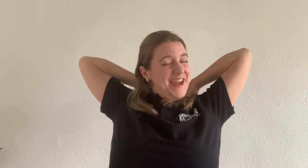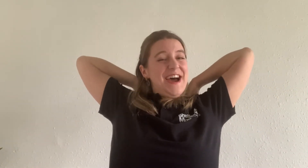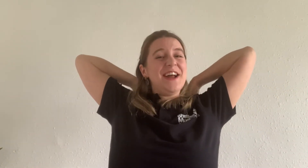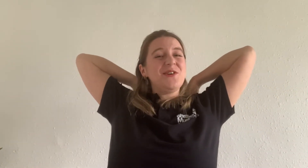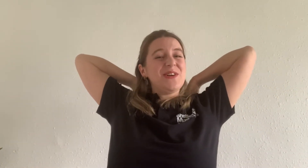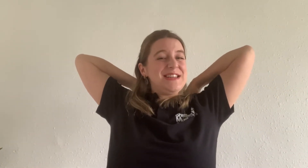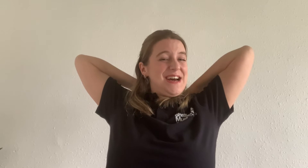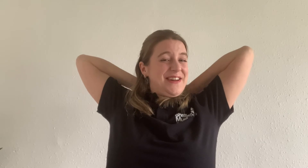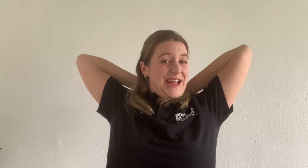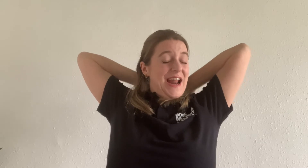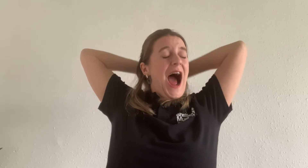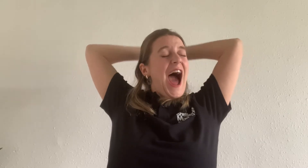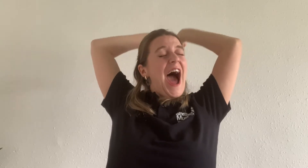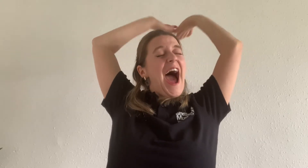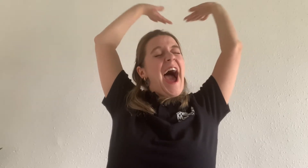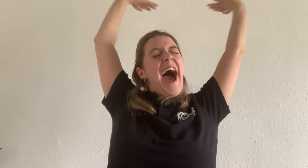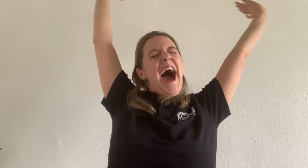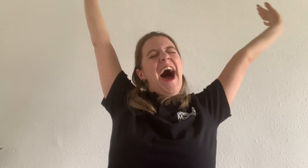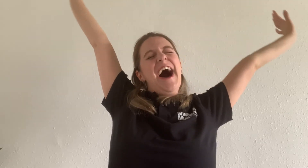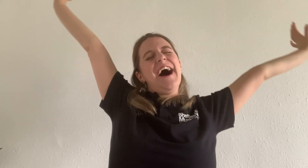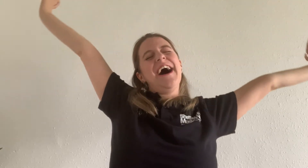And yawn it down again.